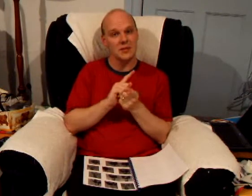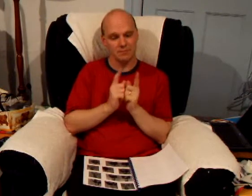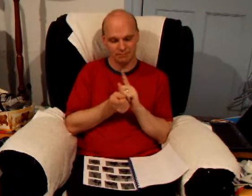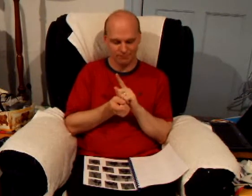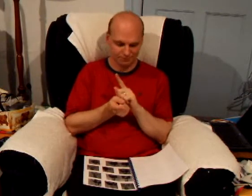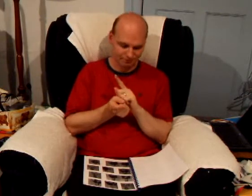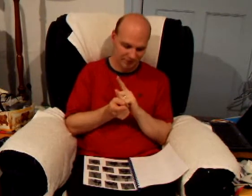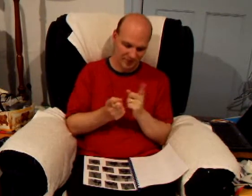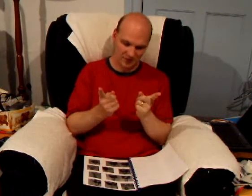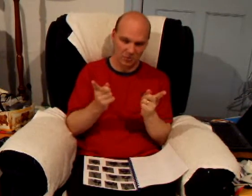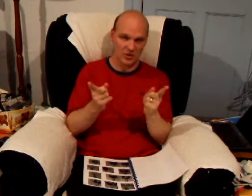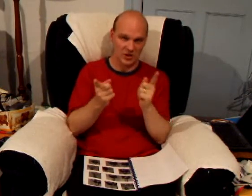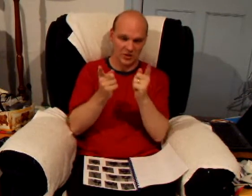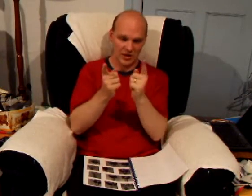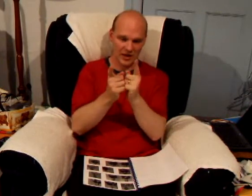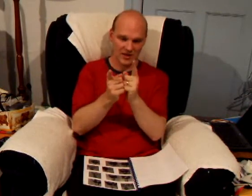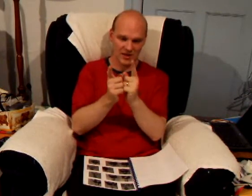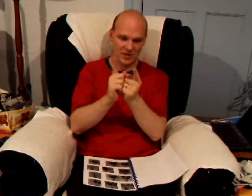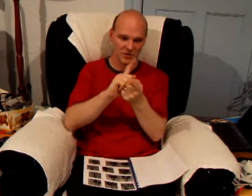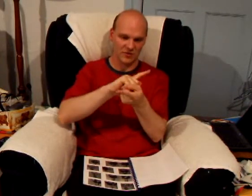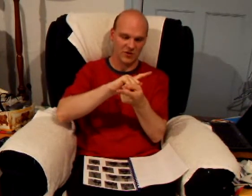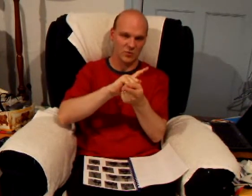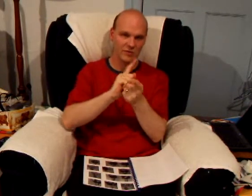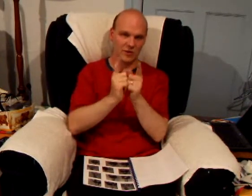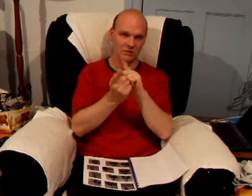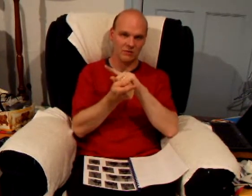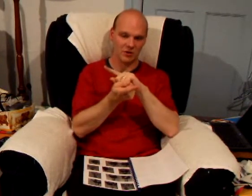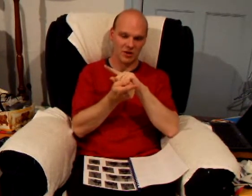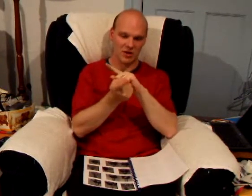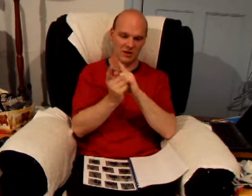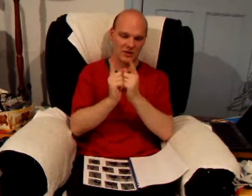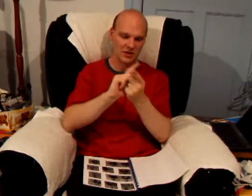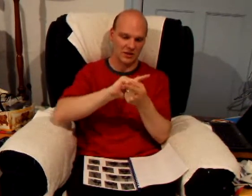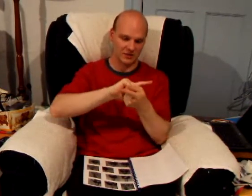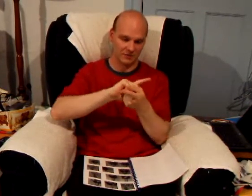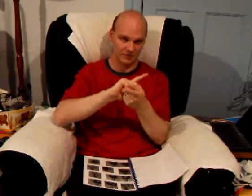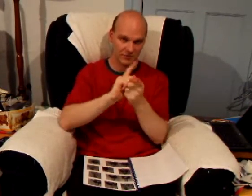Sometimes, pointing two hands and then they sort of swivel on each other like this.